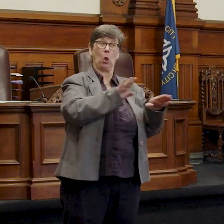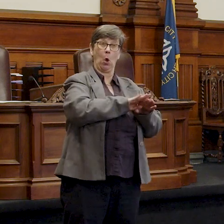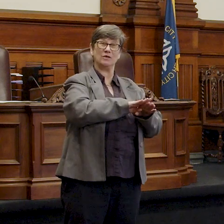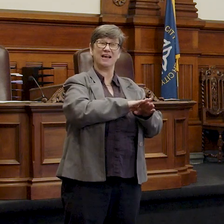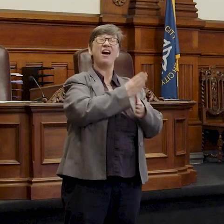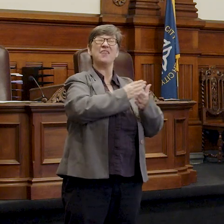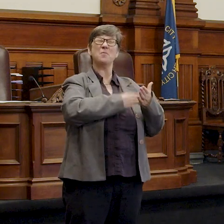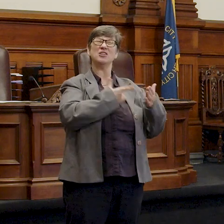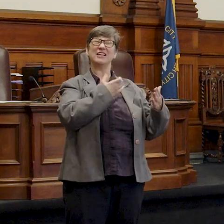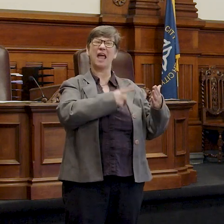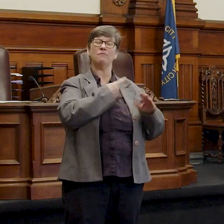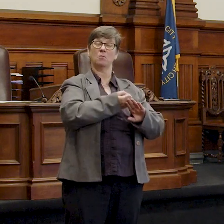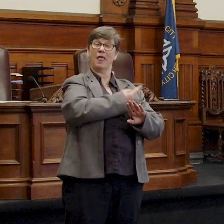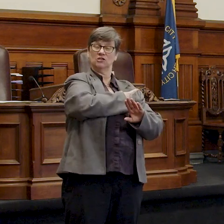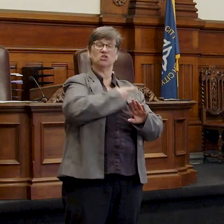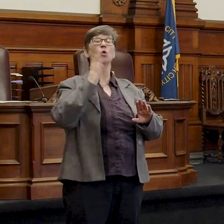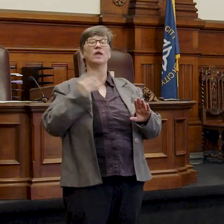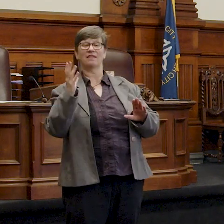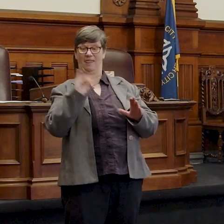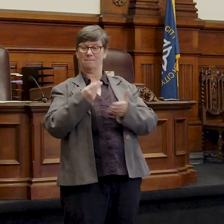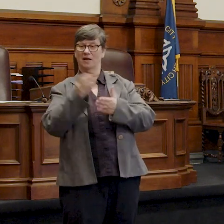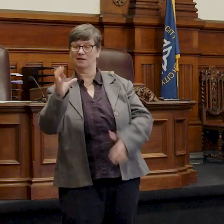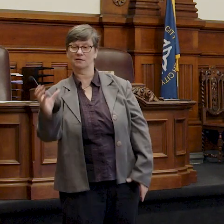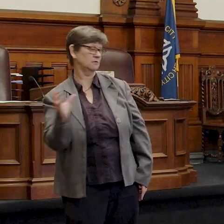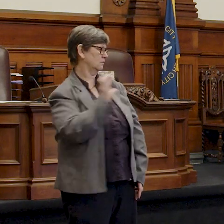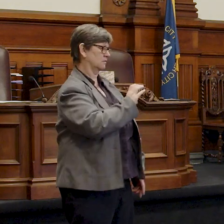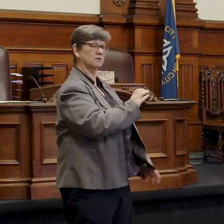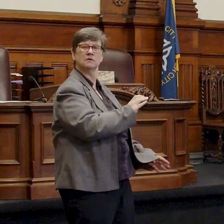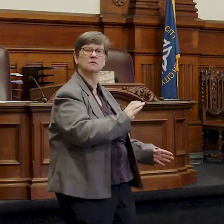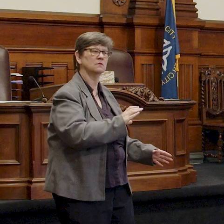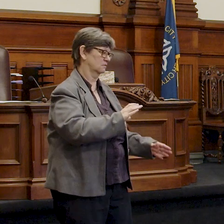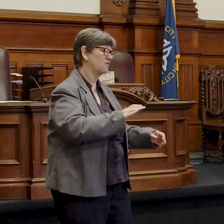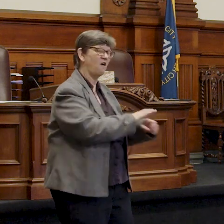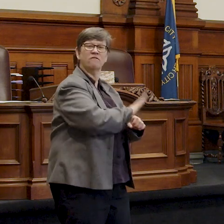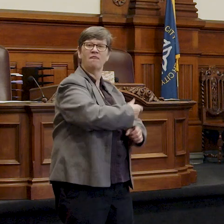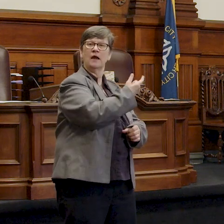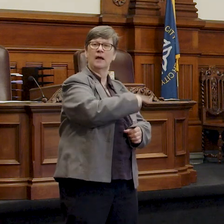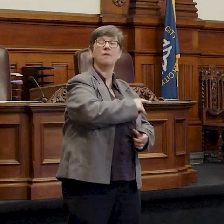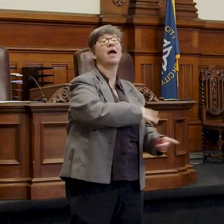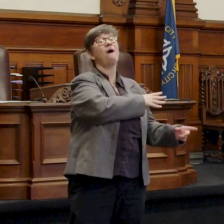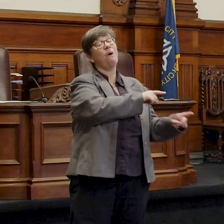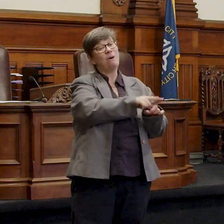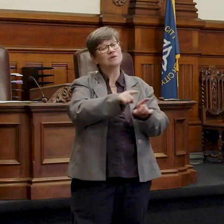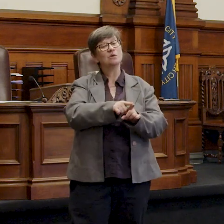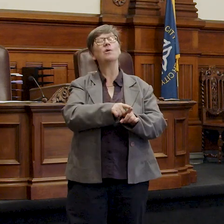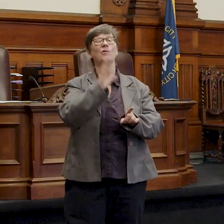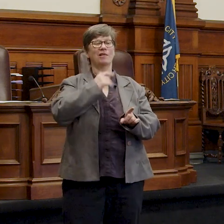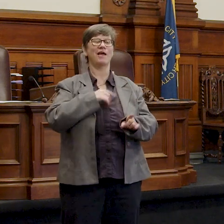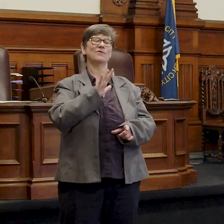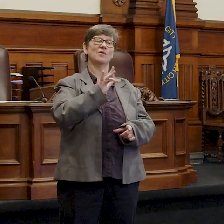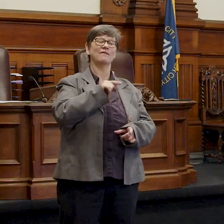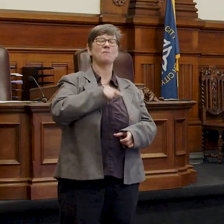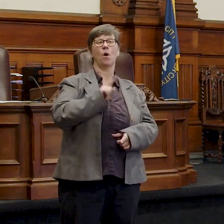our 2022-23 budget, and will also allow us to use $25.1 million in general